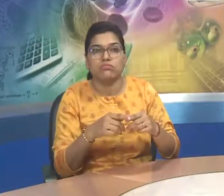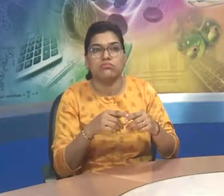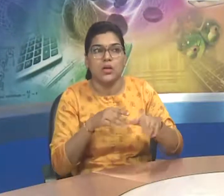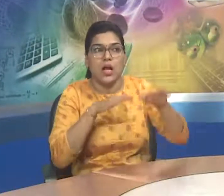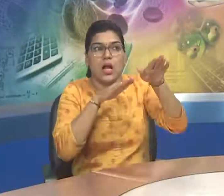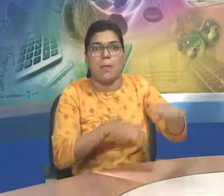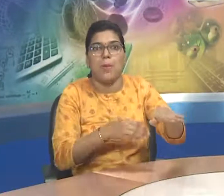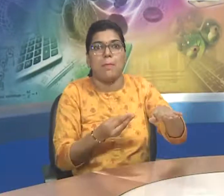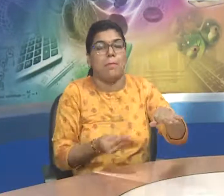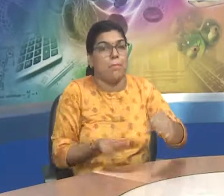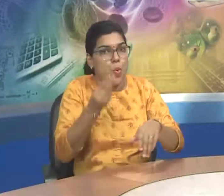comprehension